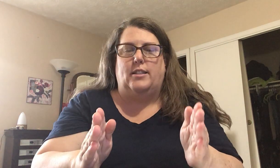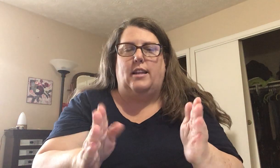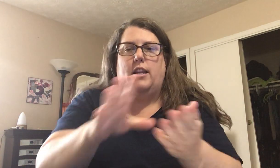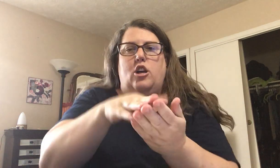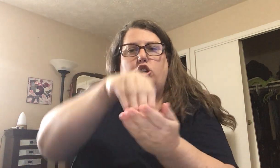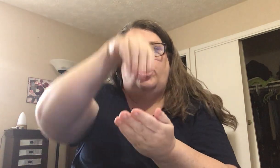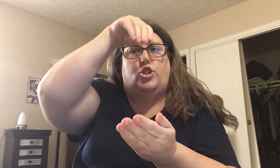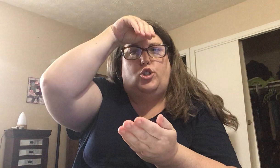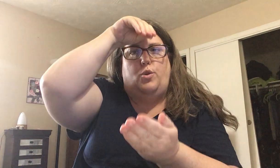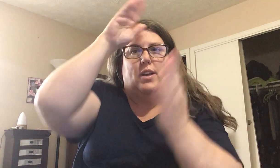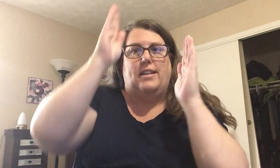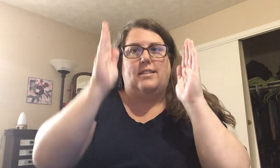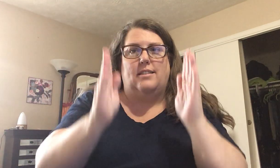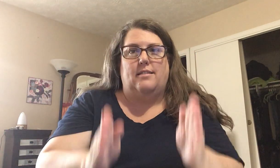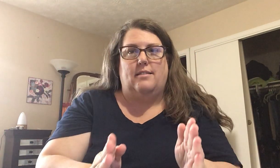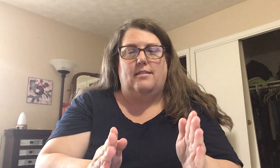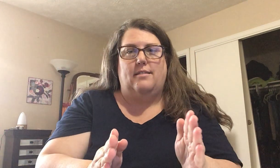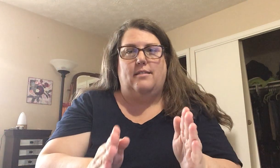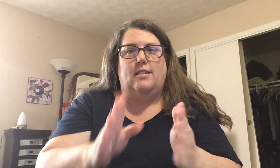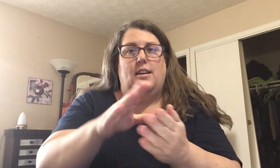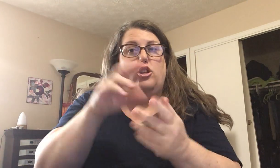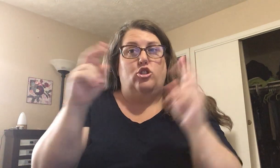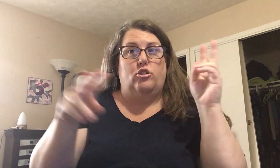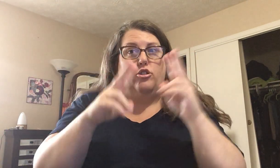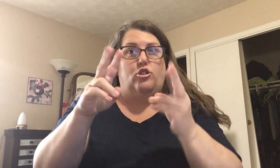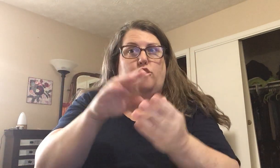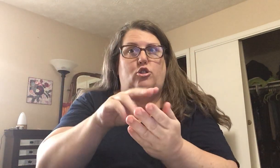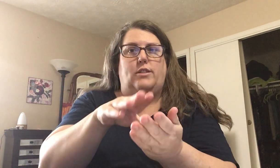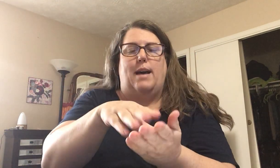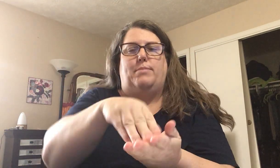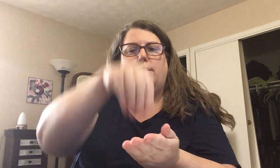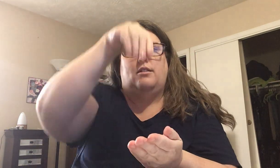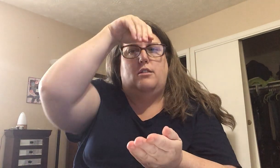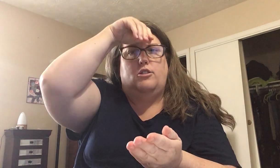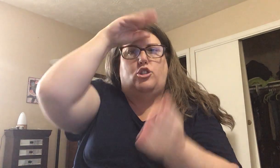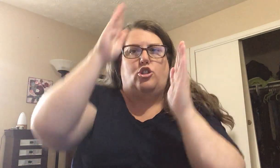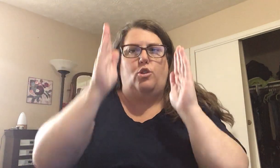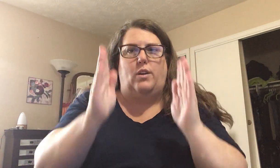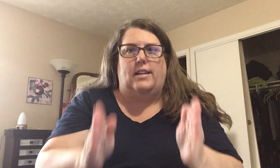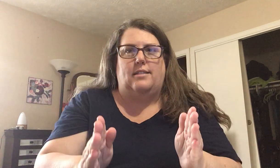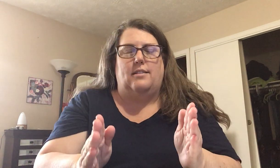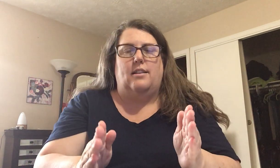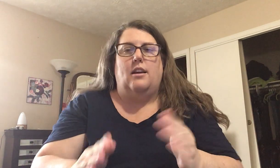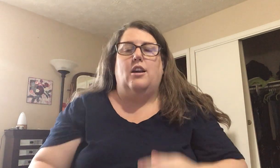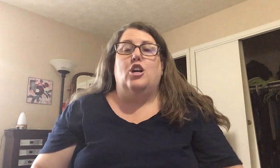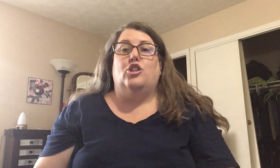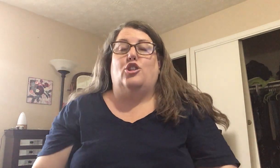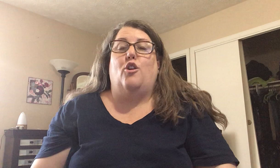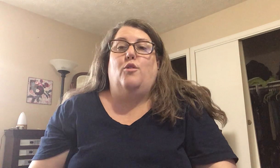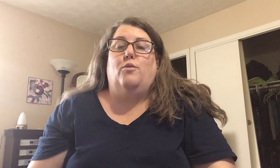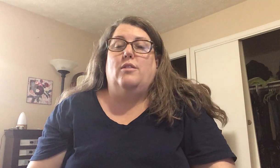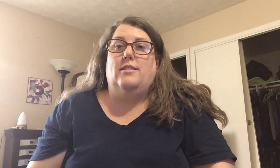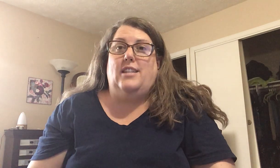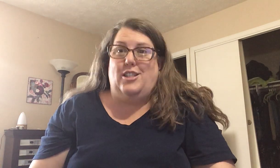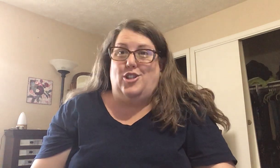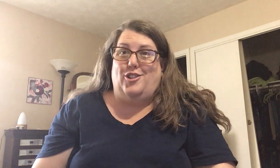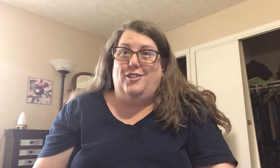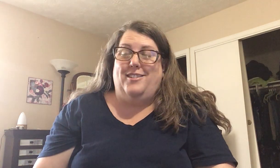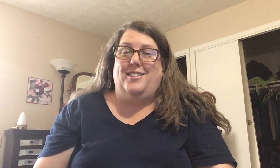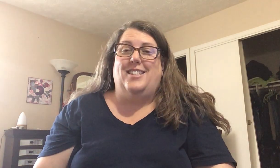person, student. 2 steps. Student. So, teacher is